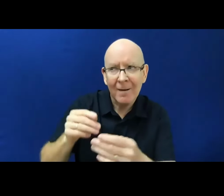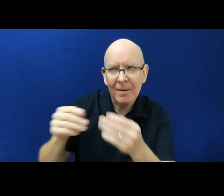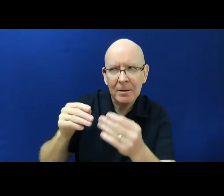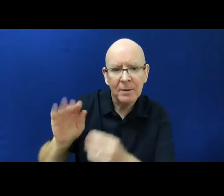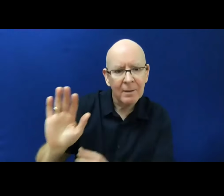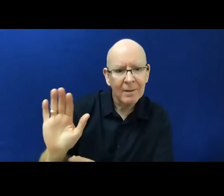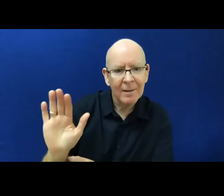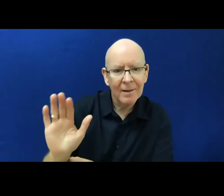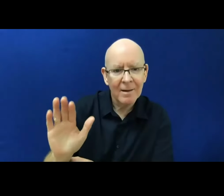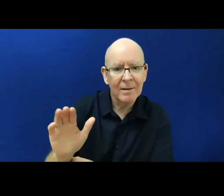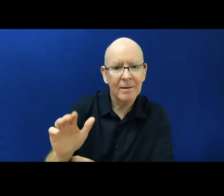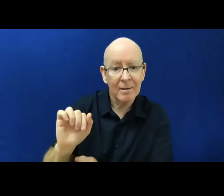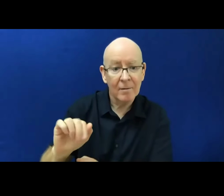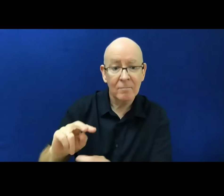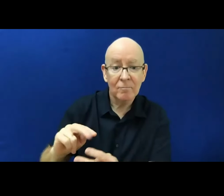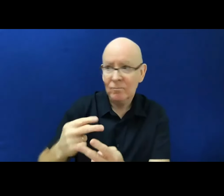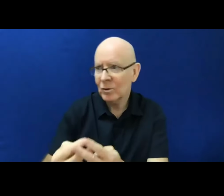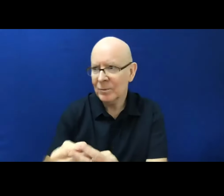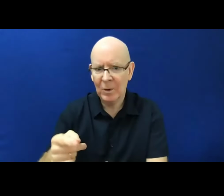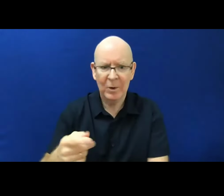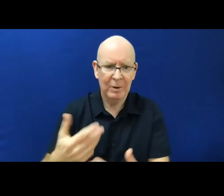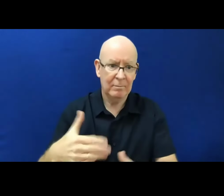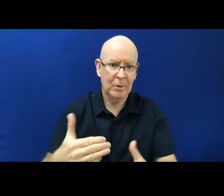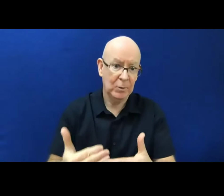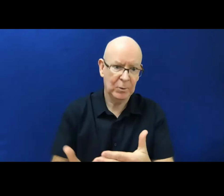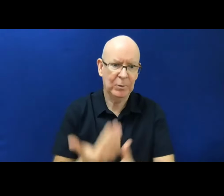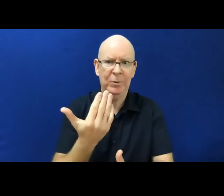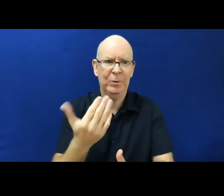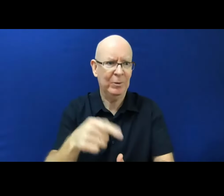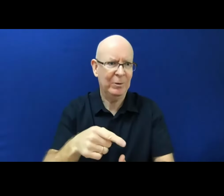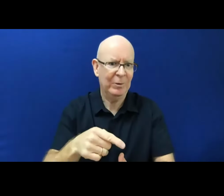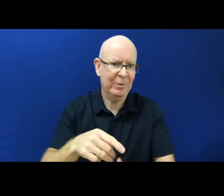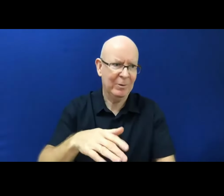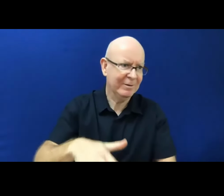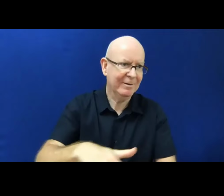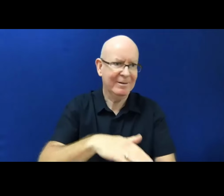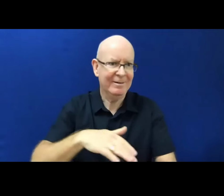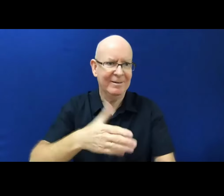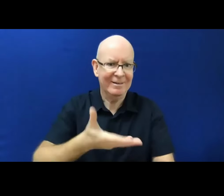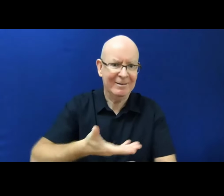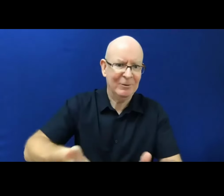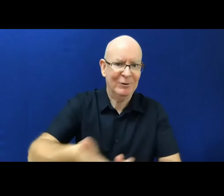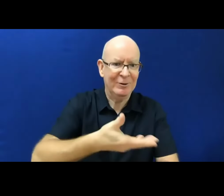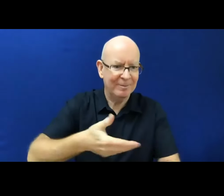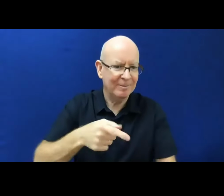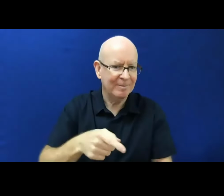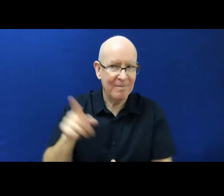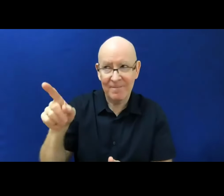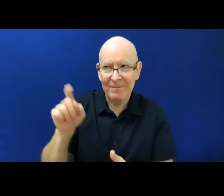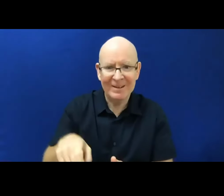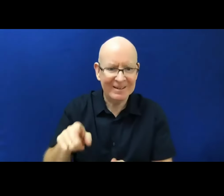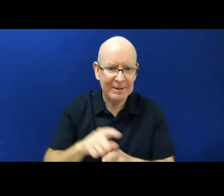goals all the time, whereas as the researcher, you have this tendency, okay, let me focus on this, give me time, let me think